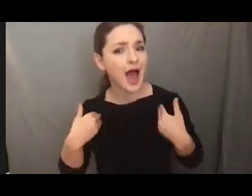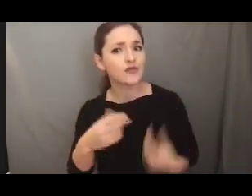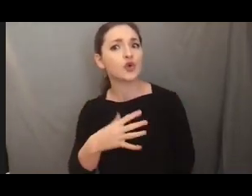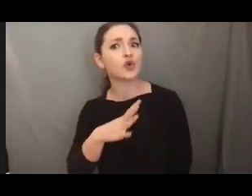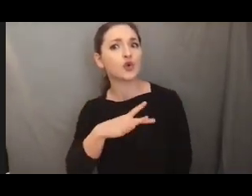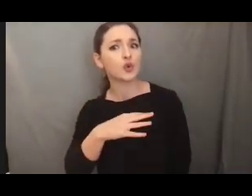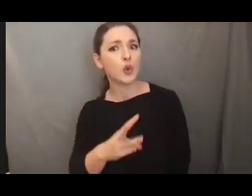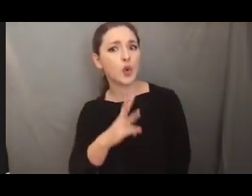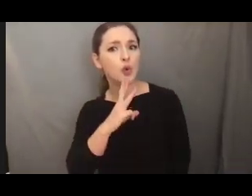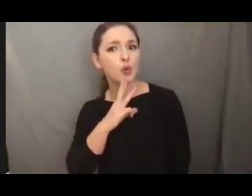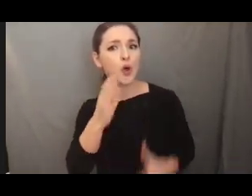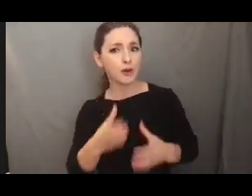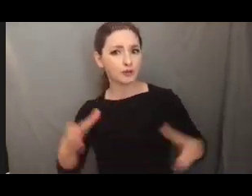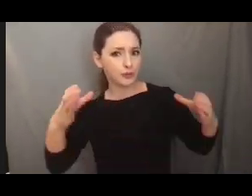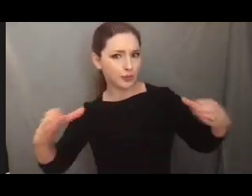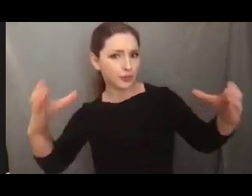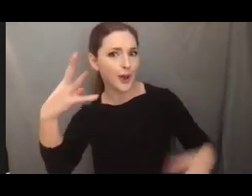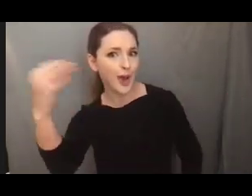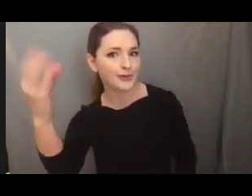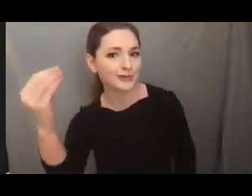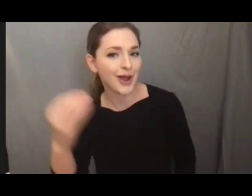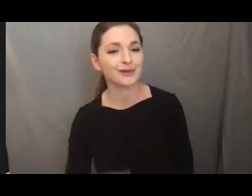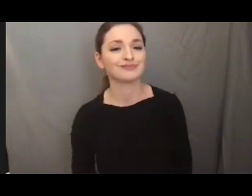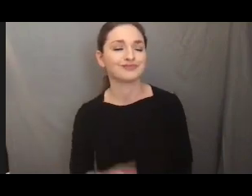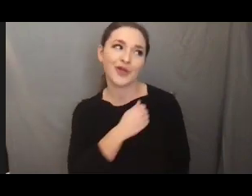Mr. Tony. Distracted by the pool.